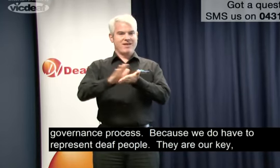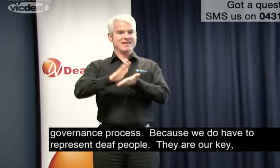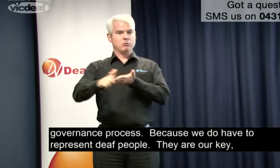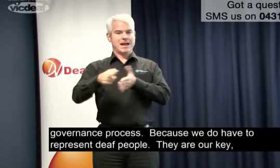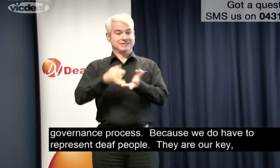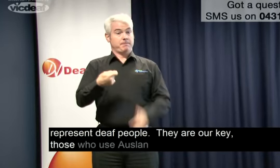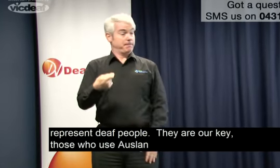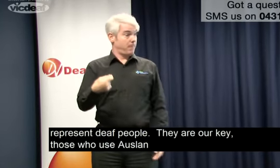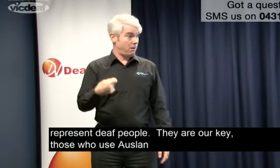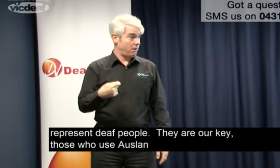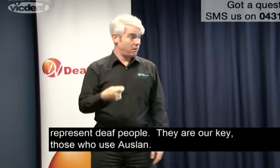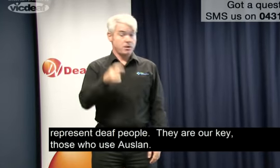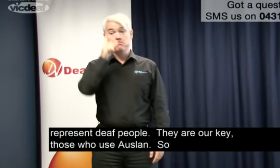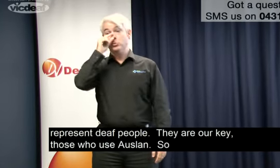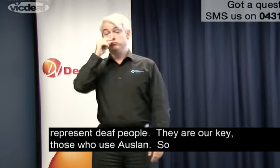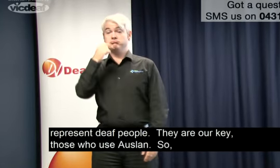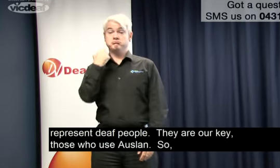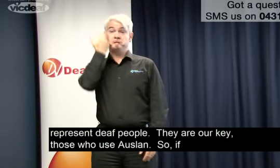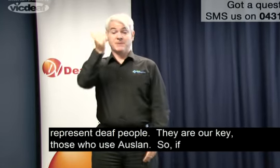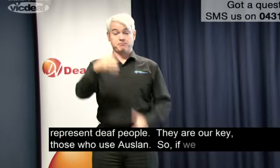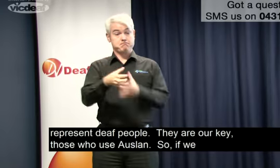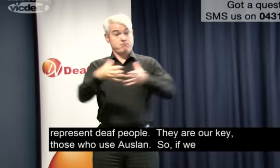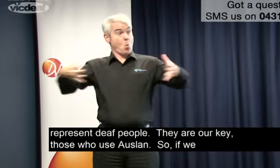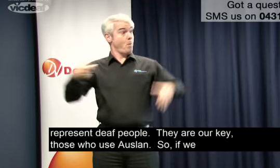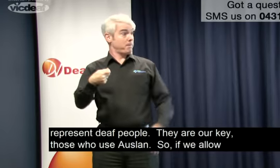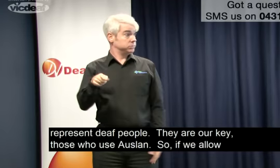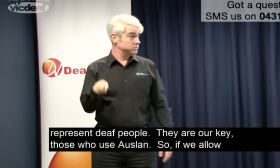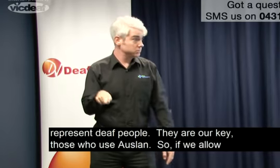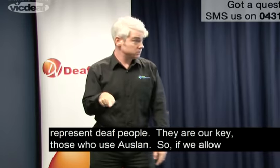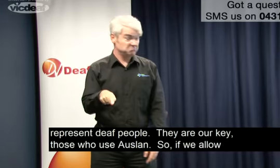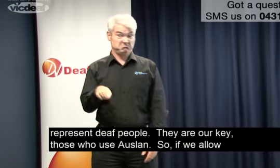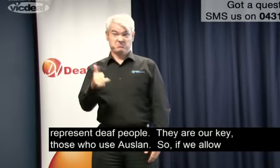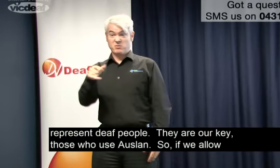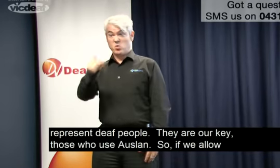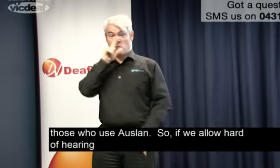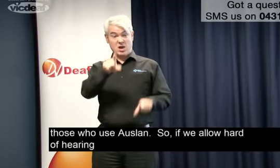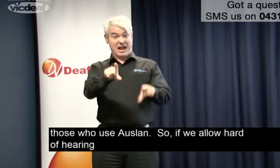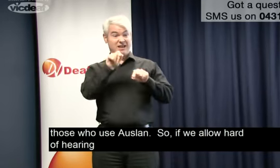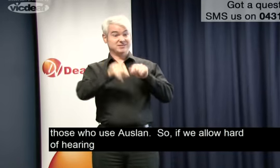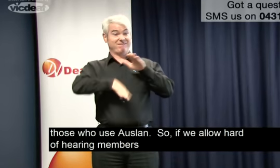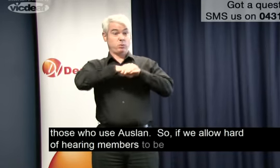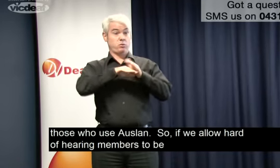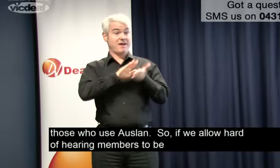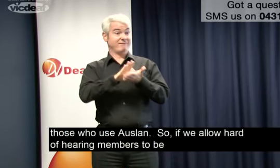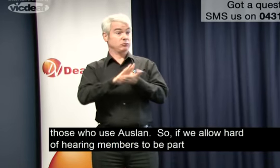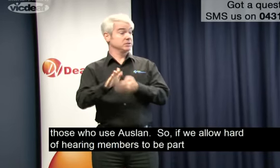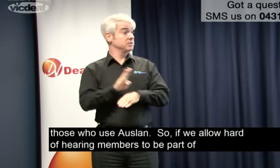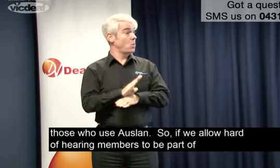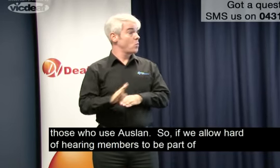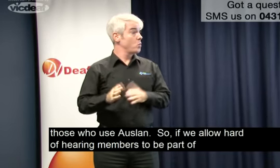So if we allow hard of hearing members to be part of the board down the track, we could